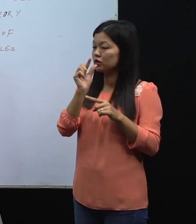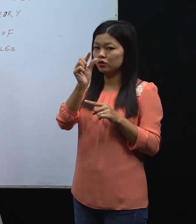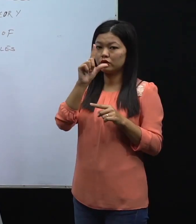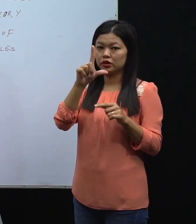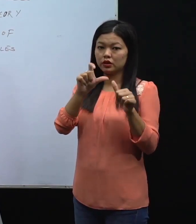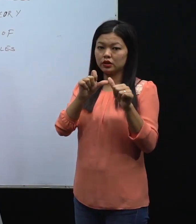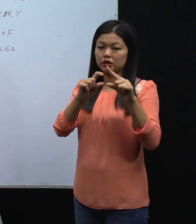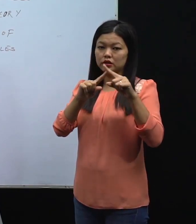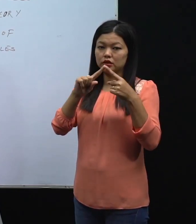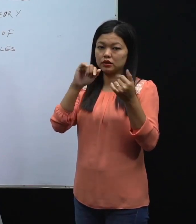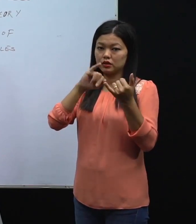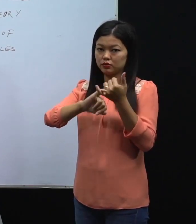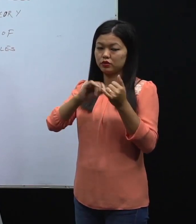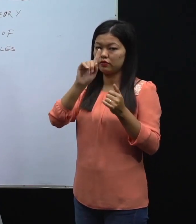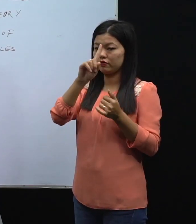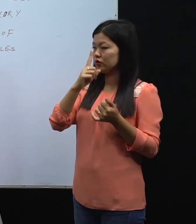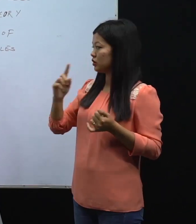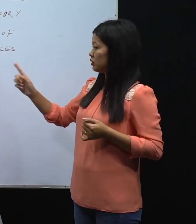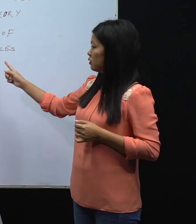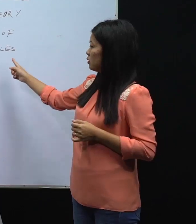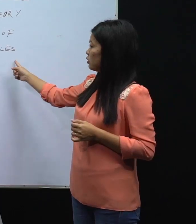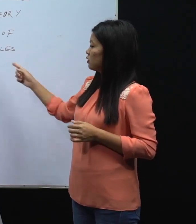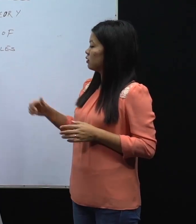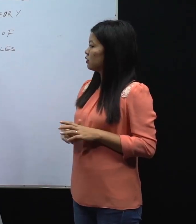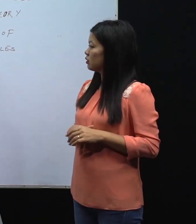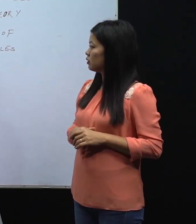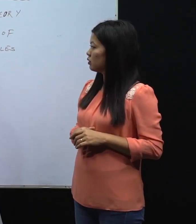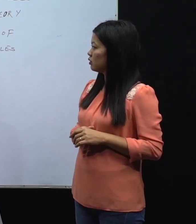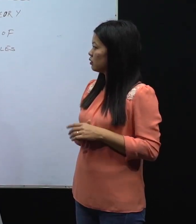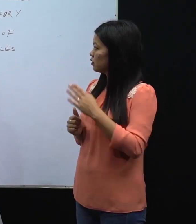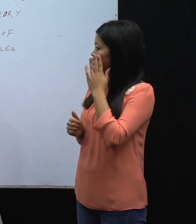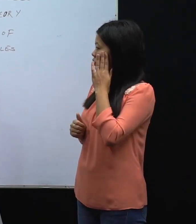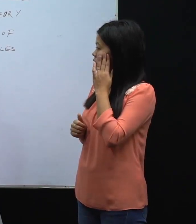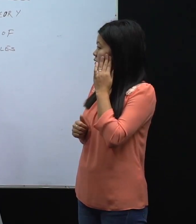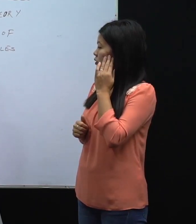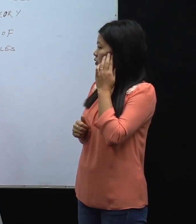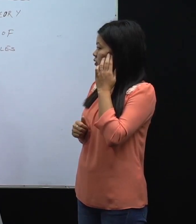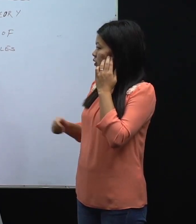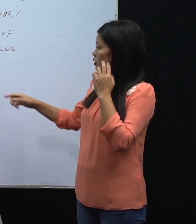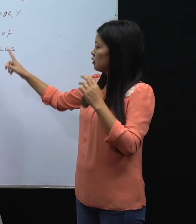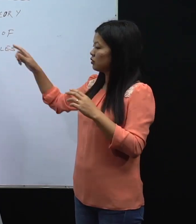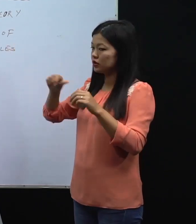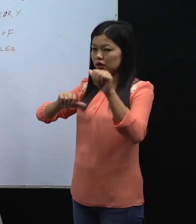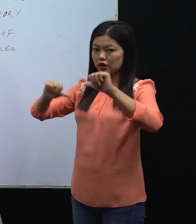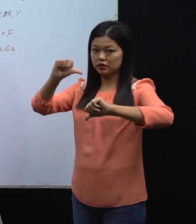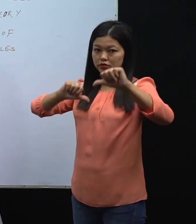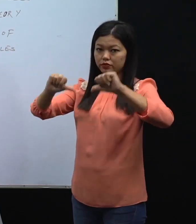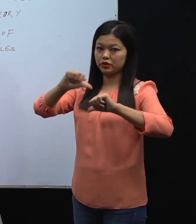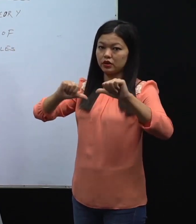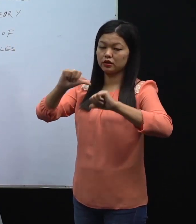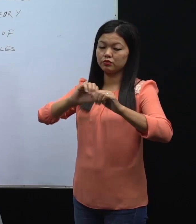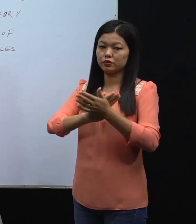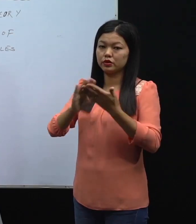here, Dalton is confirming, clear? Is proving with an experimental theory, clear? So this is